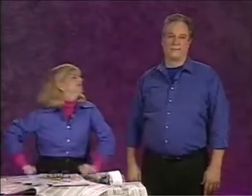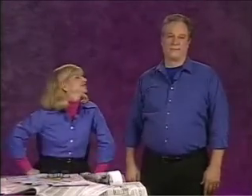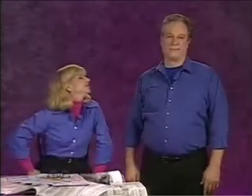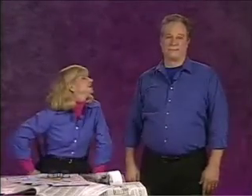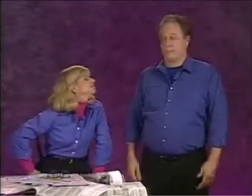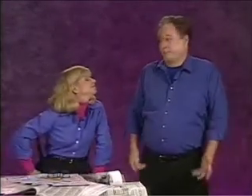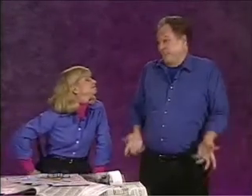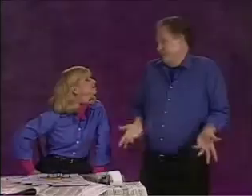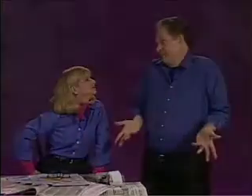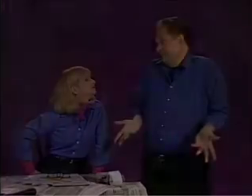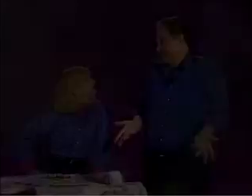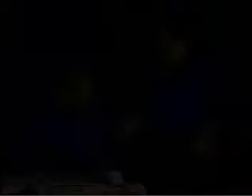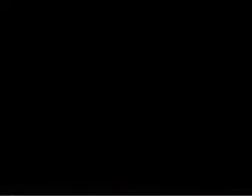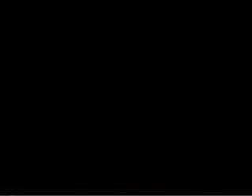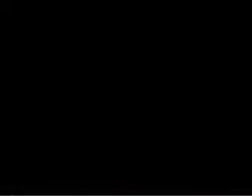TV?